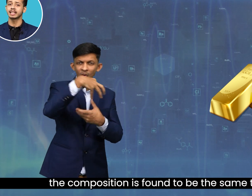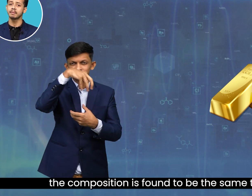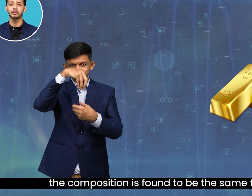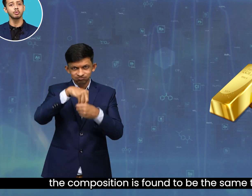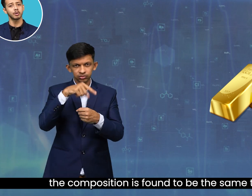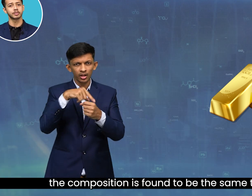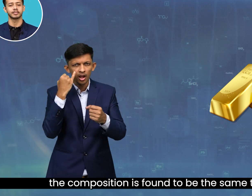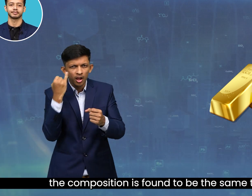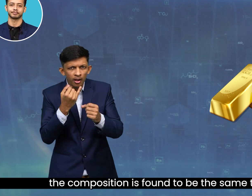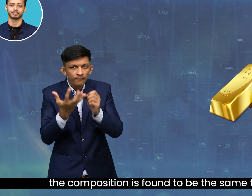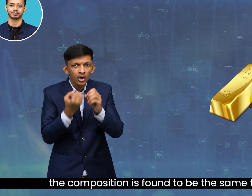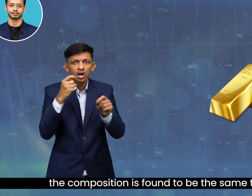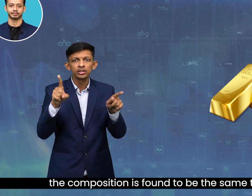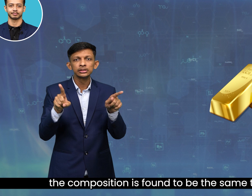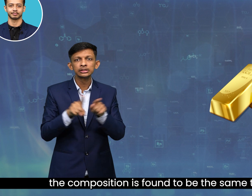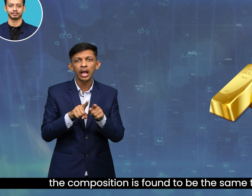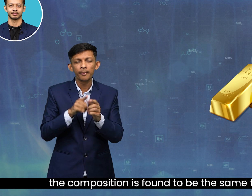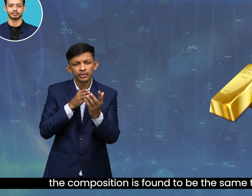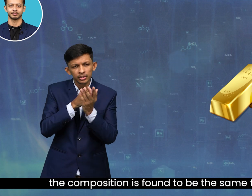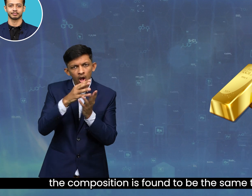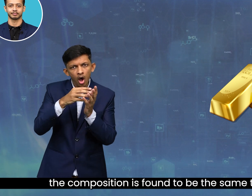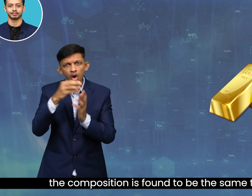be same throughout.